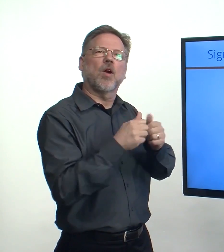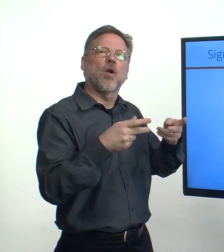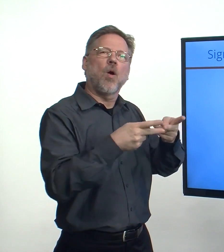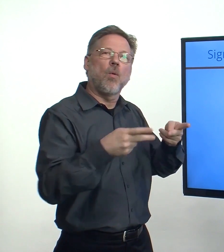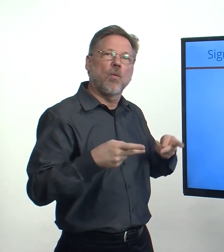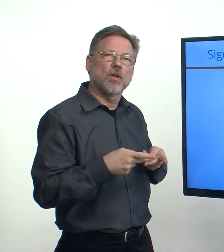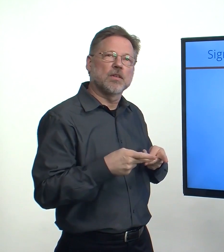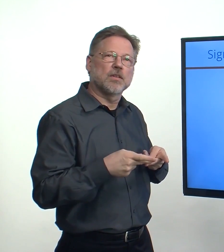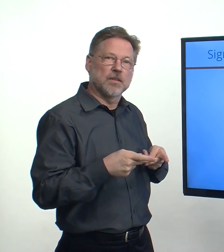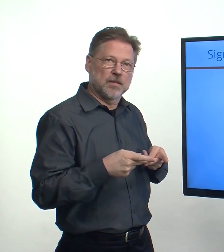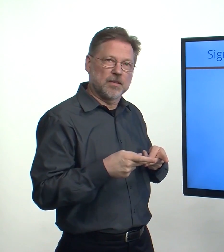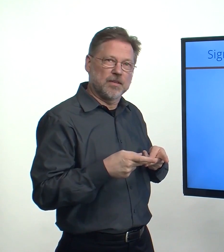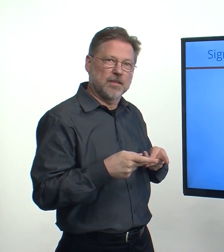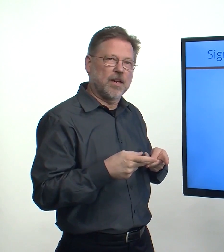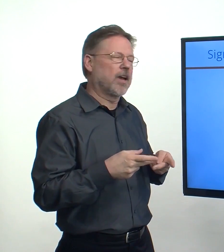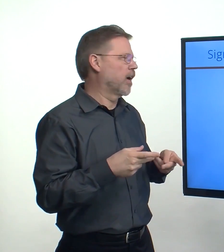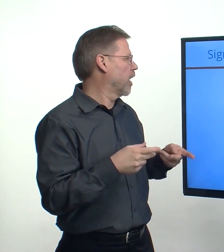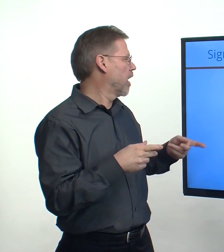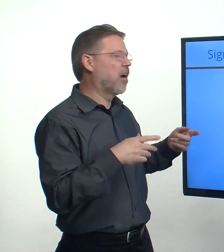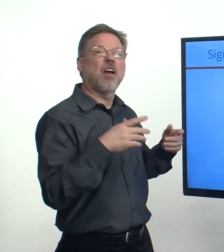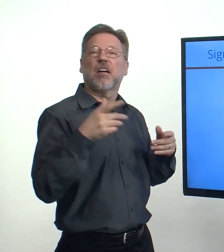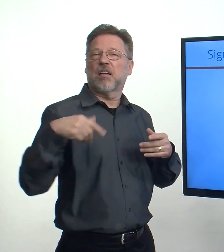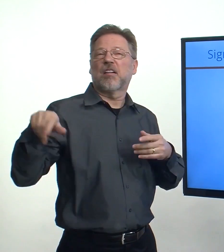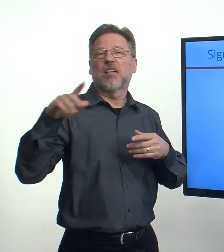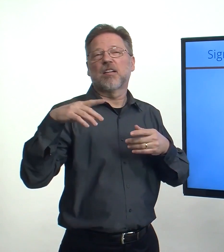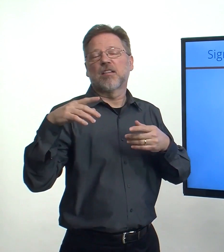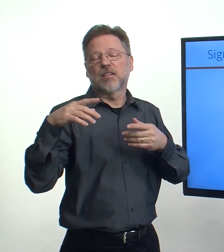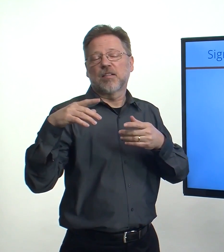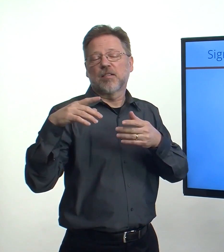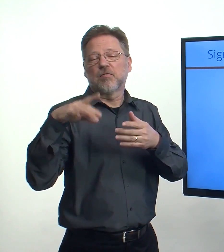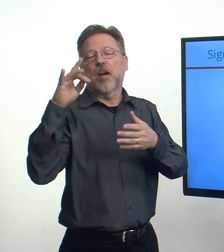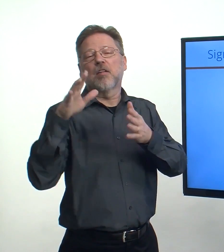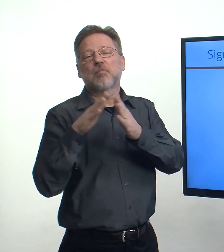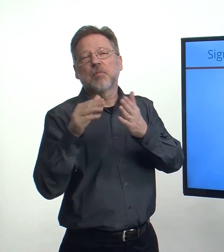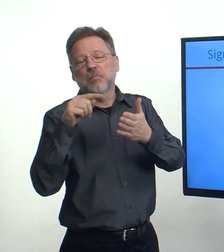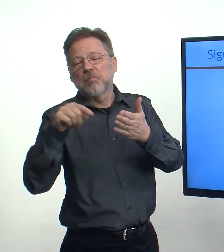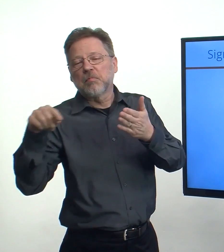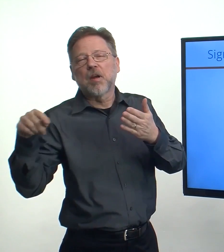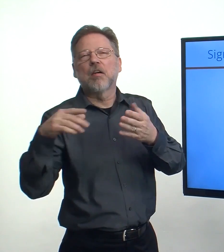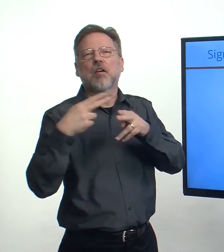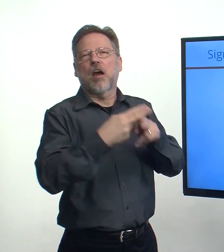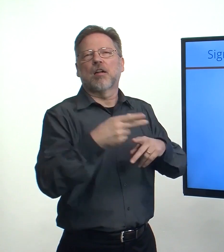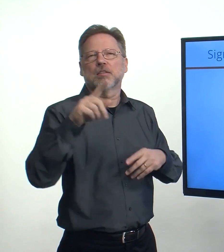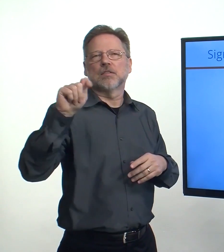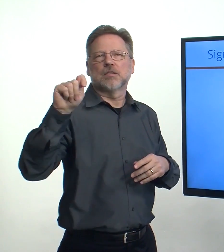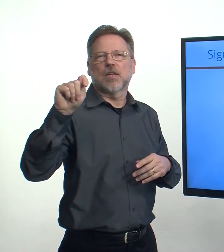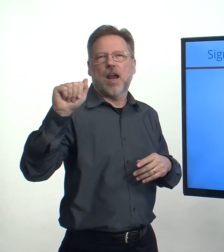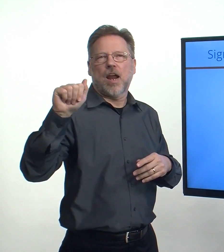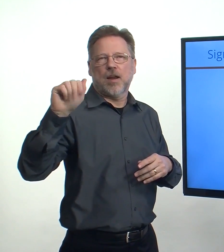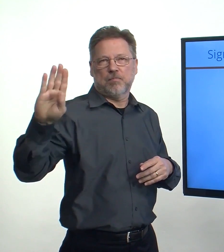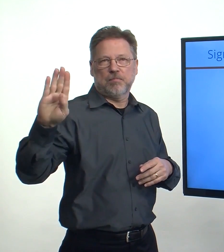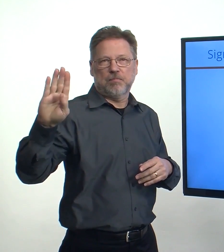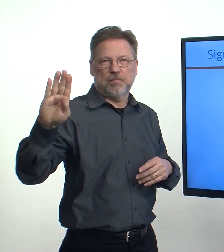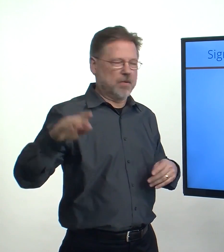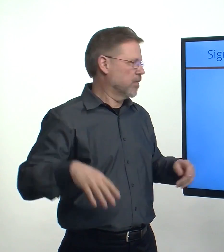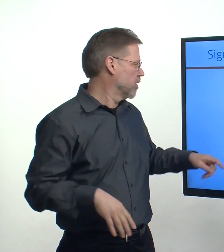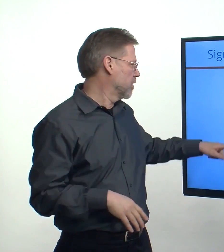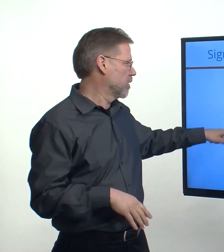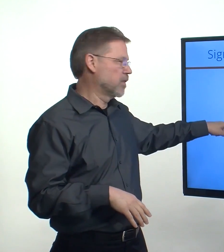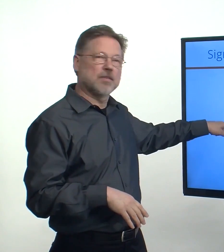Another was tabula, for location. In the literature, this is abbreviated as tab.